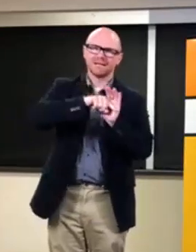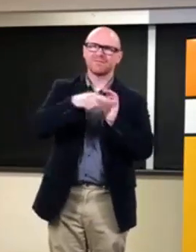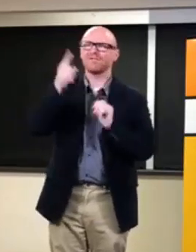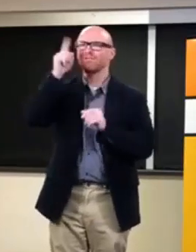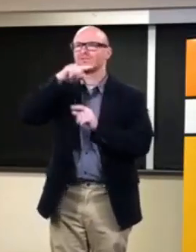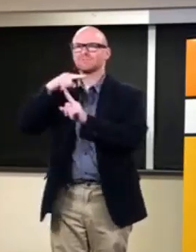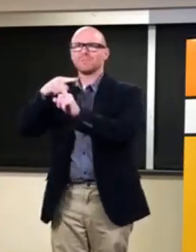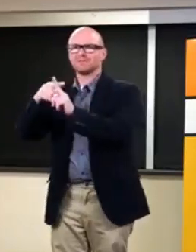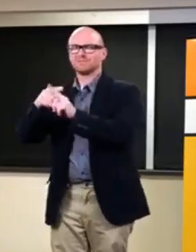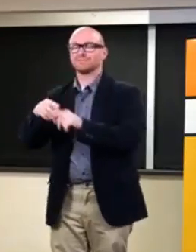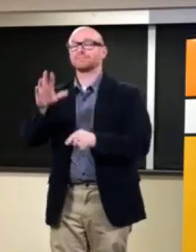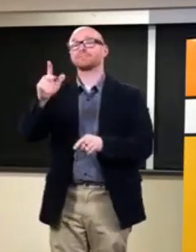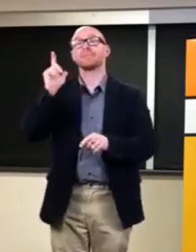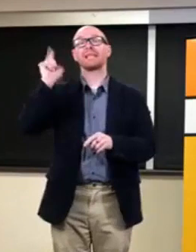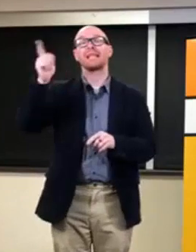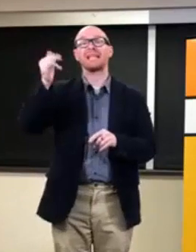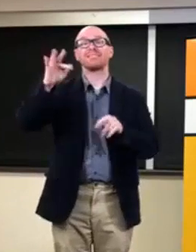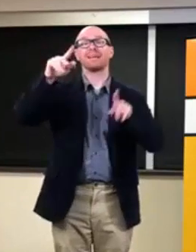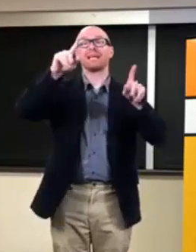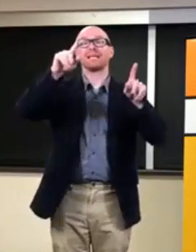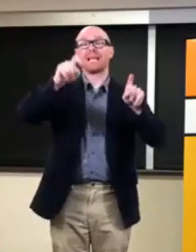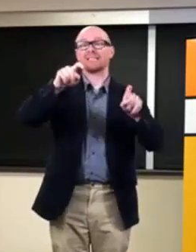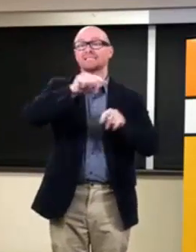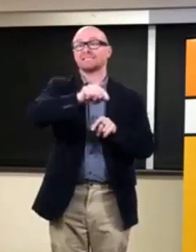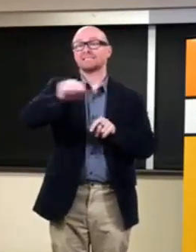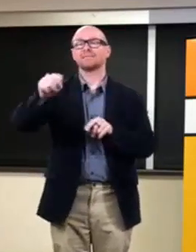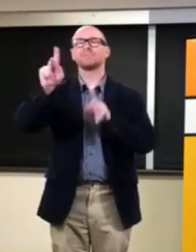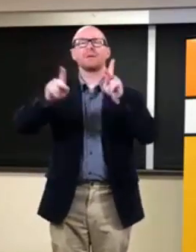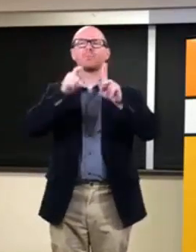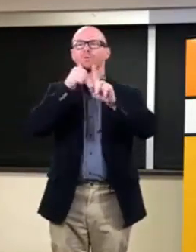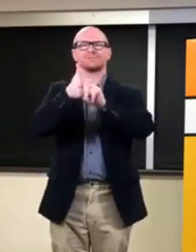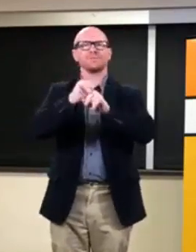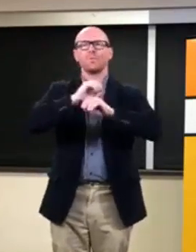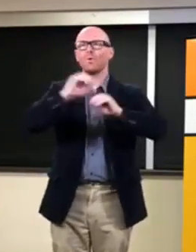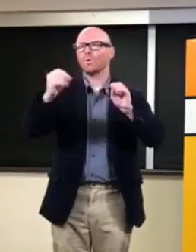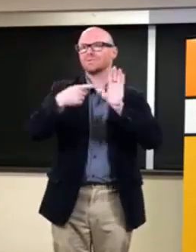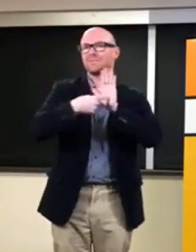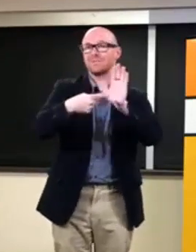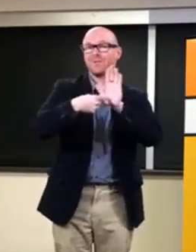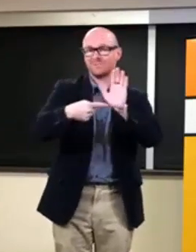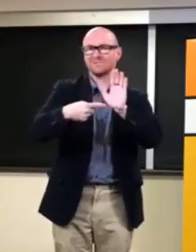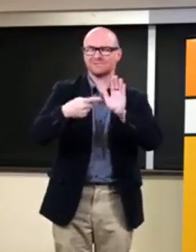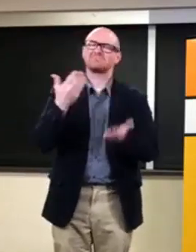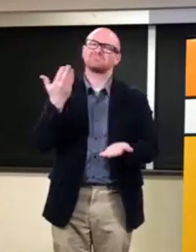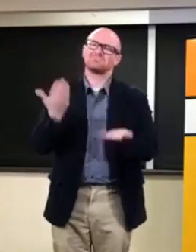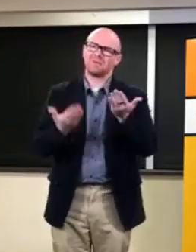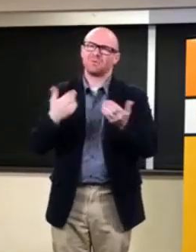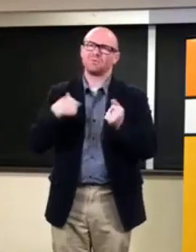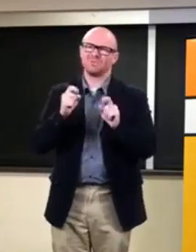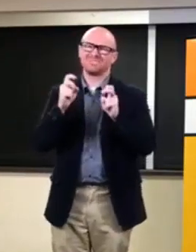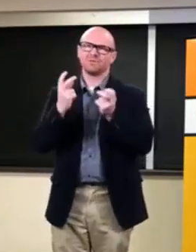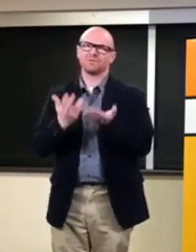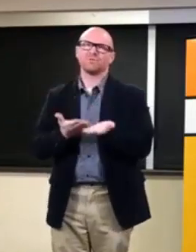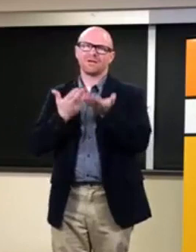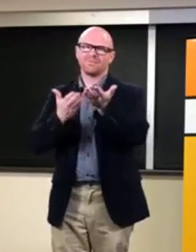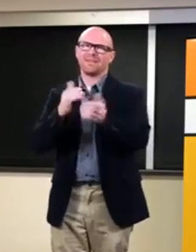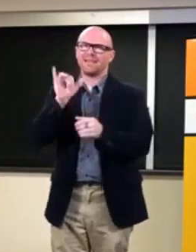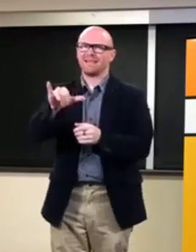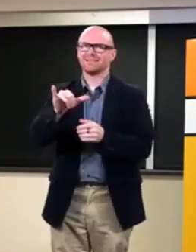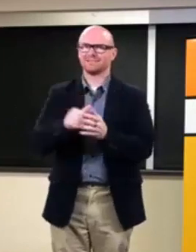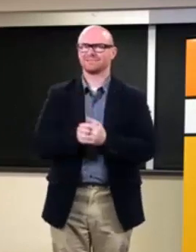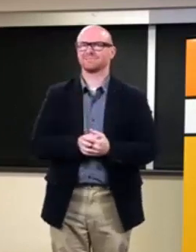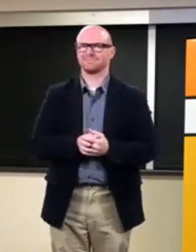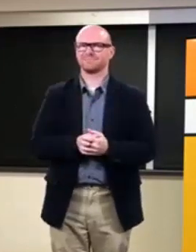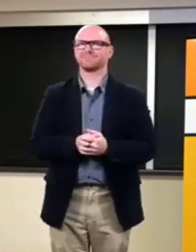testing asymptomatic populations, that's when the reliability of the test starts to decrease a little bit. So we are recommending that symptomatic patients get